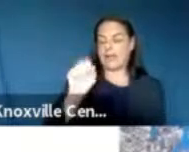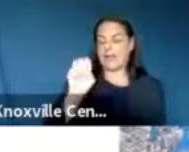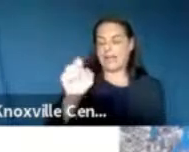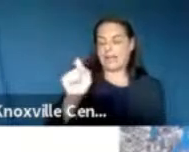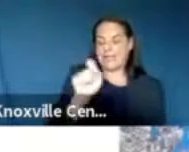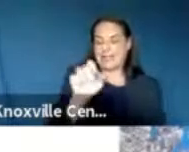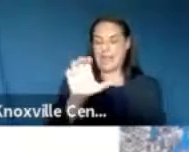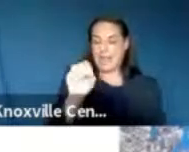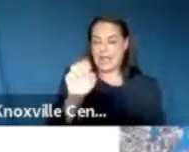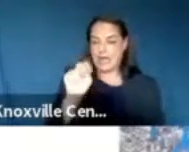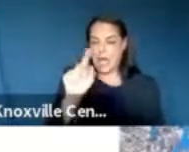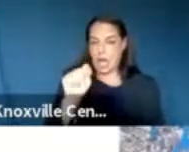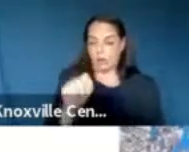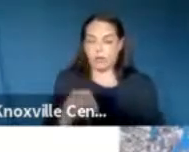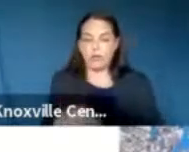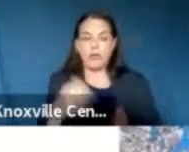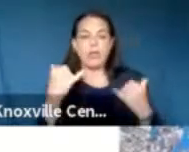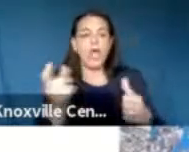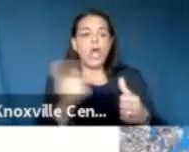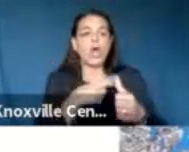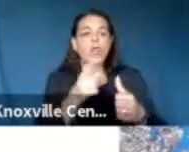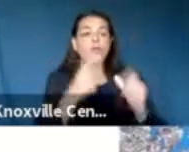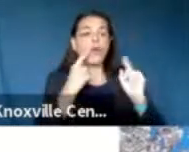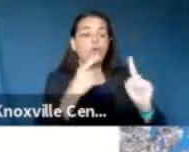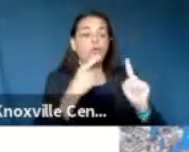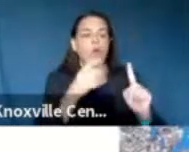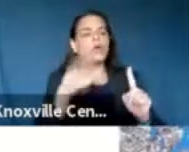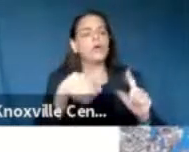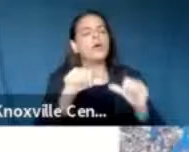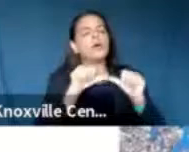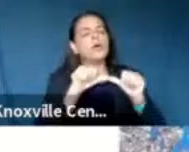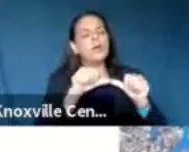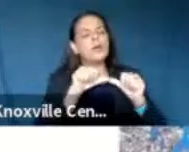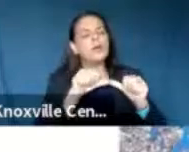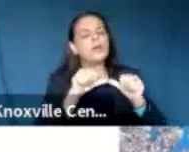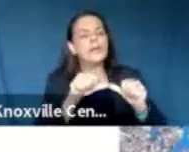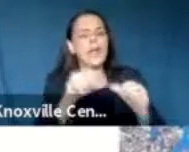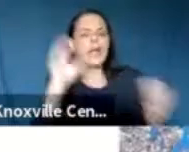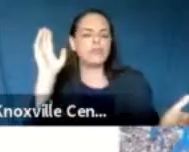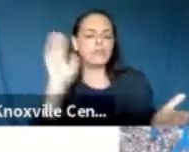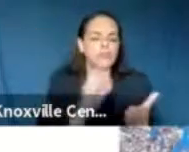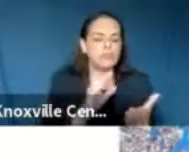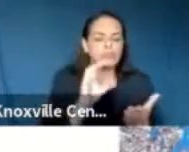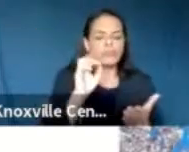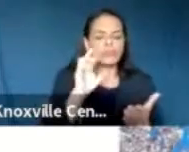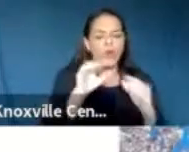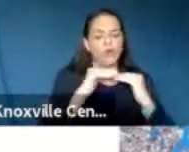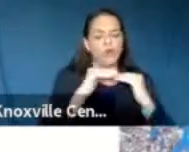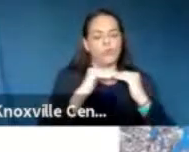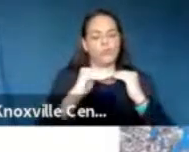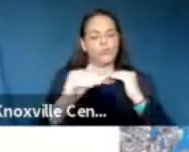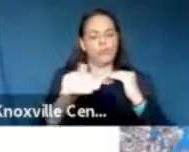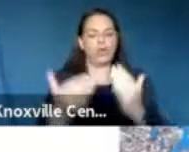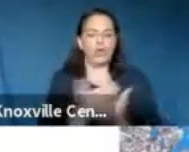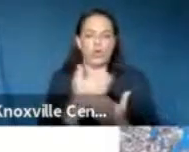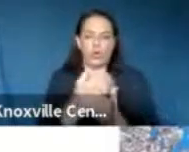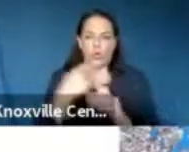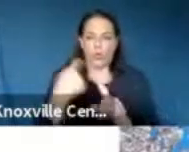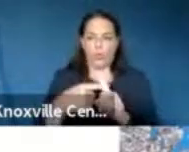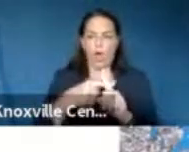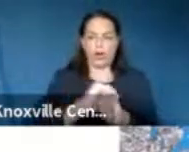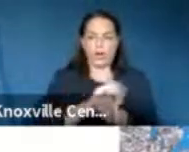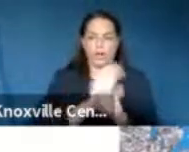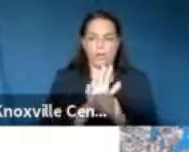Moving to the first benchmark, sustained reduction or stability in new cases for 14 days. To illustrate